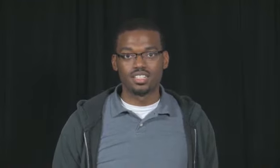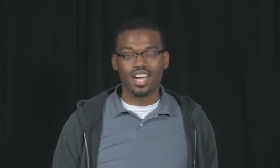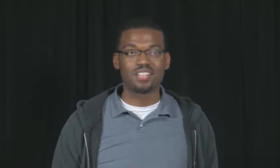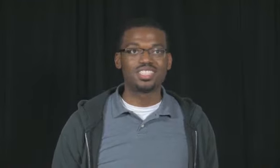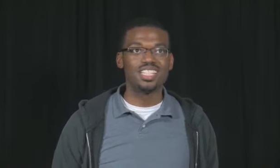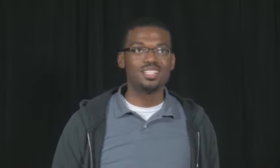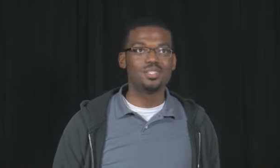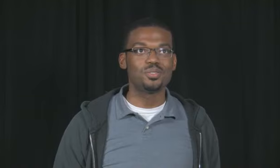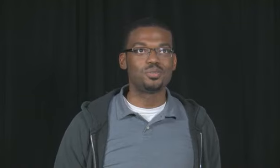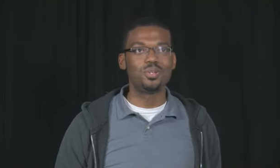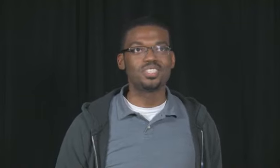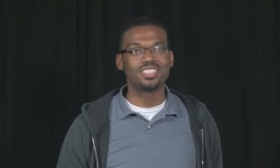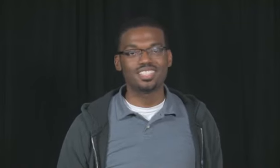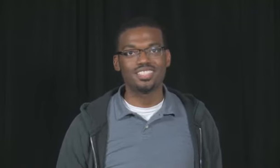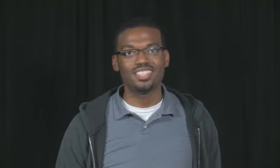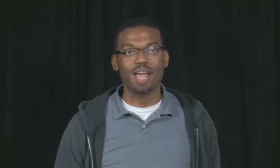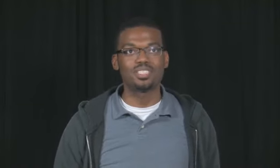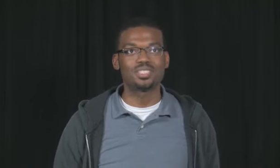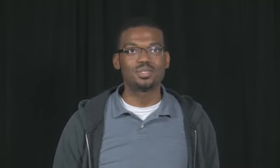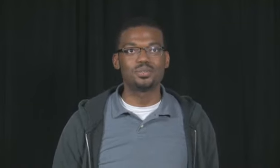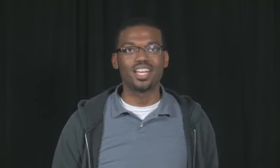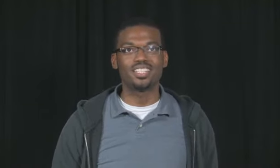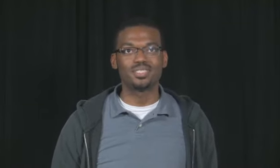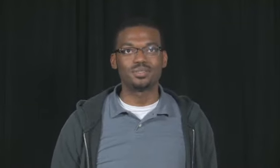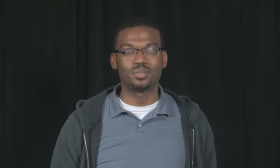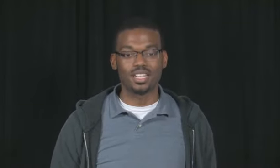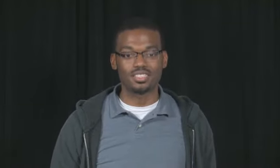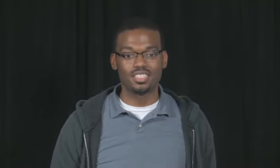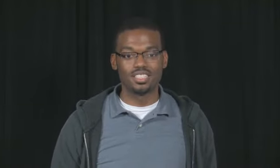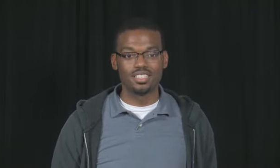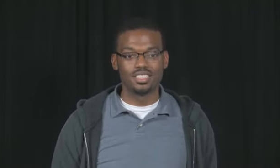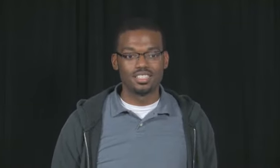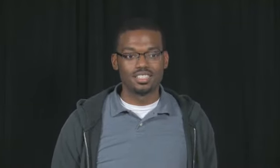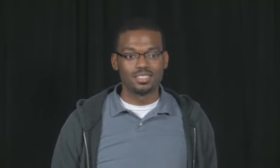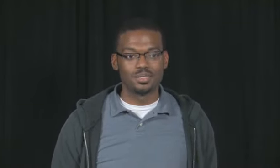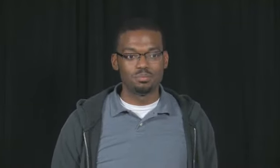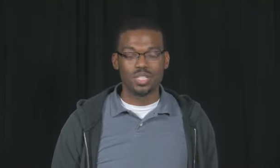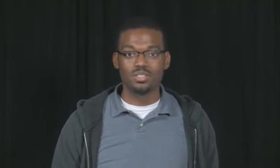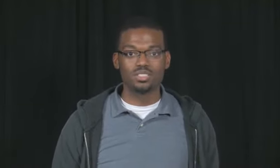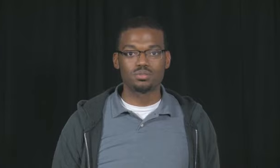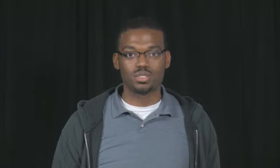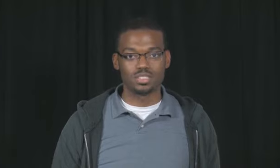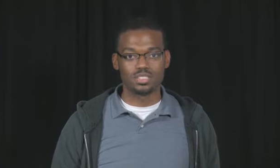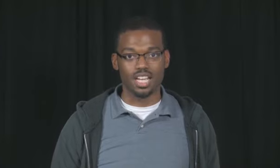I have seen roses damasked red and white, but no such roses see